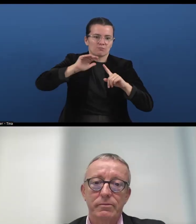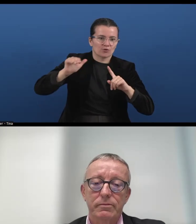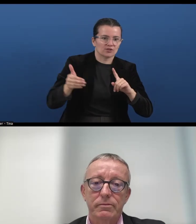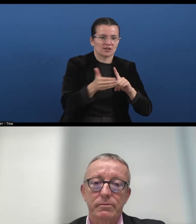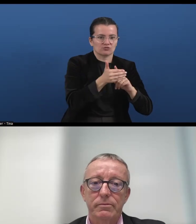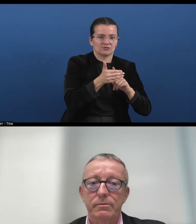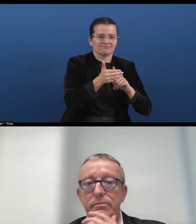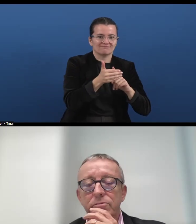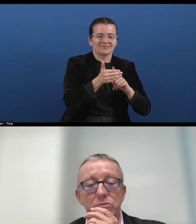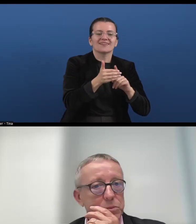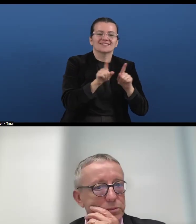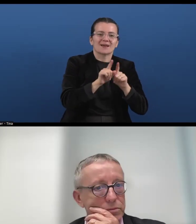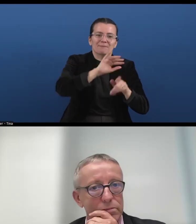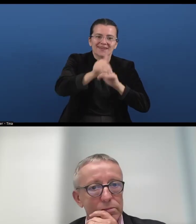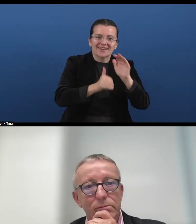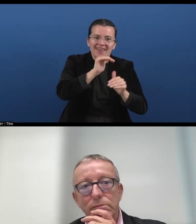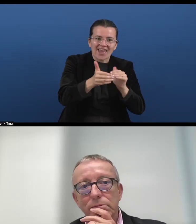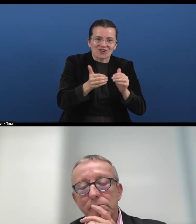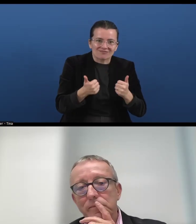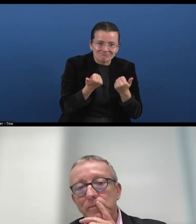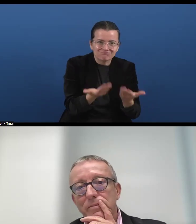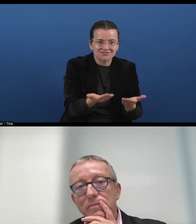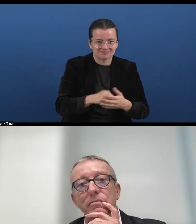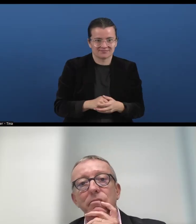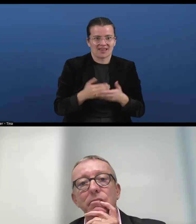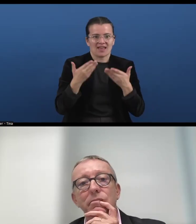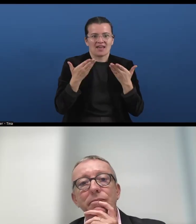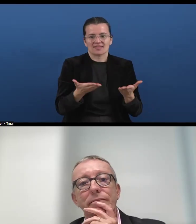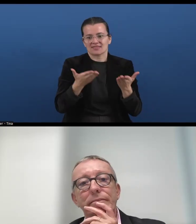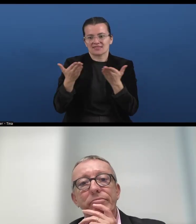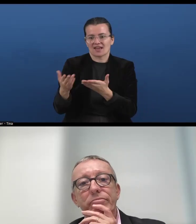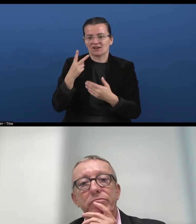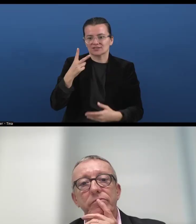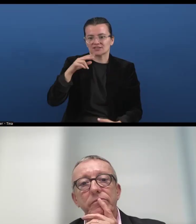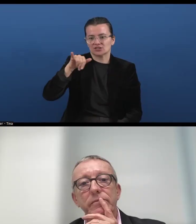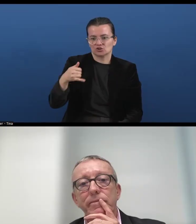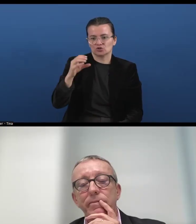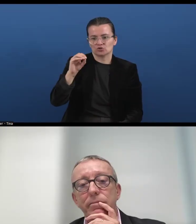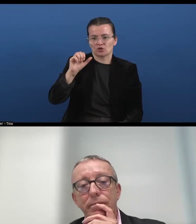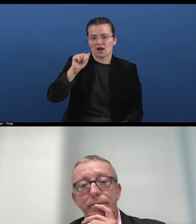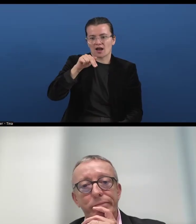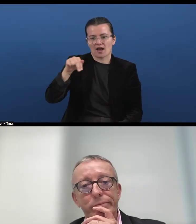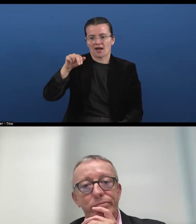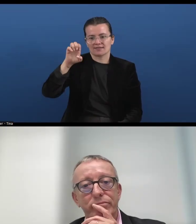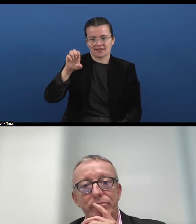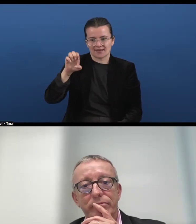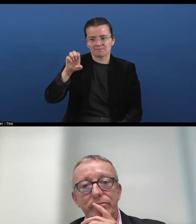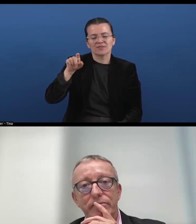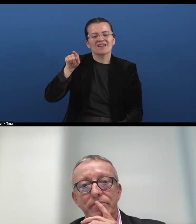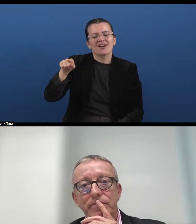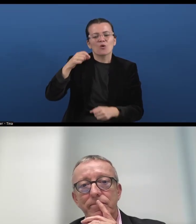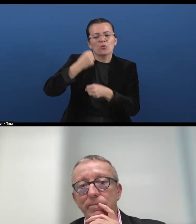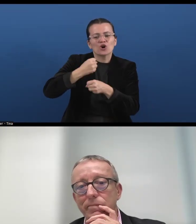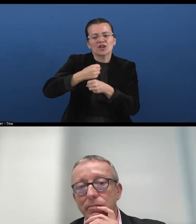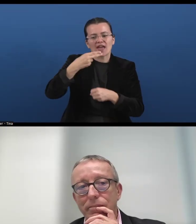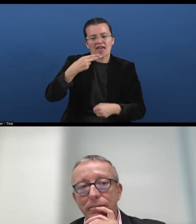hear from Joe. Joe is working at HSBC, and HSBC launched its Global Carers Charter. What is